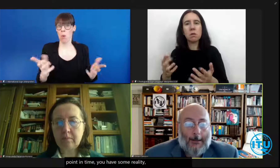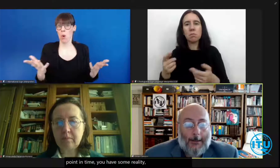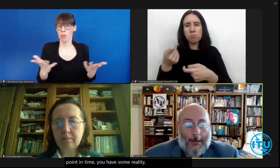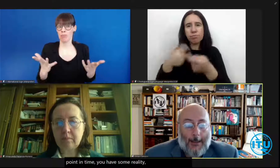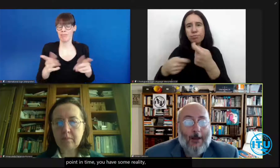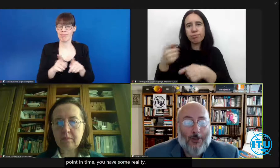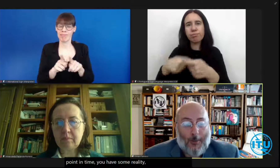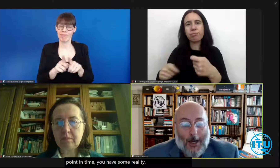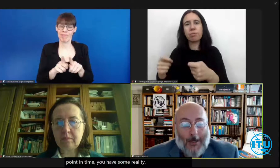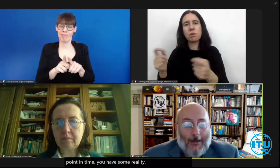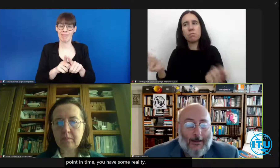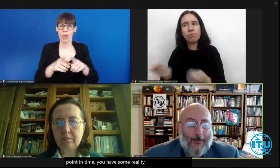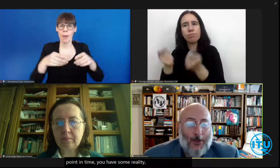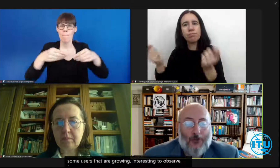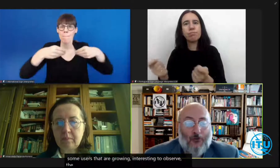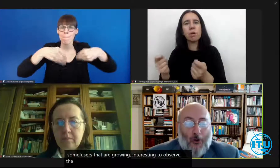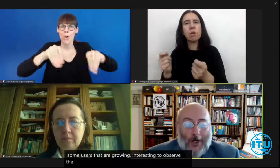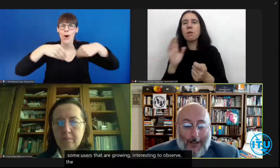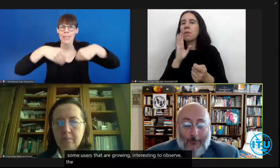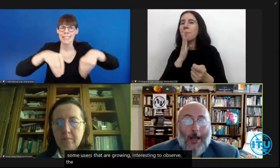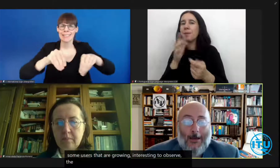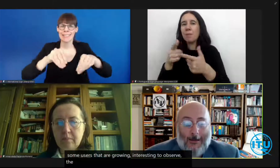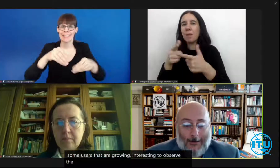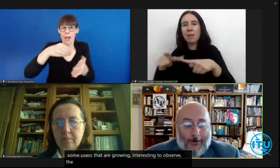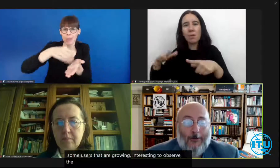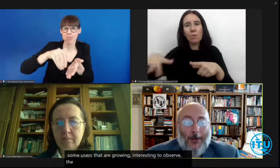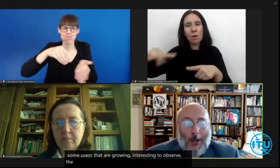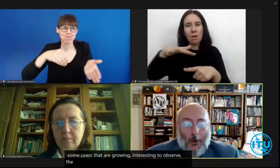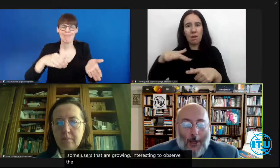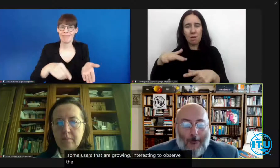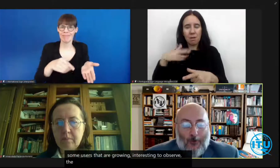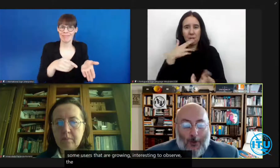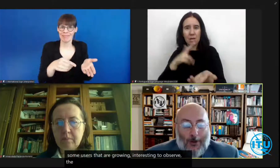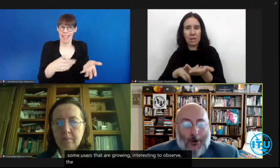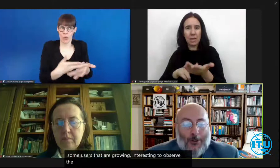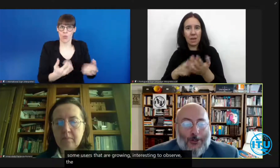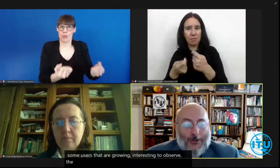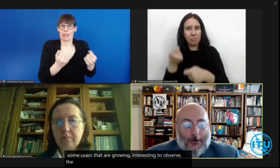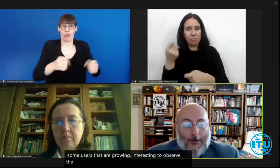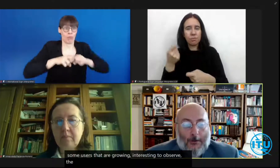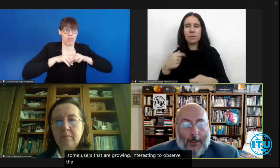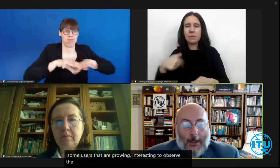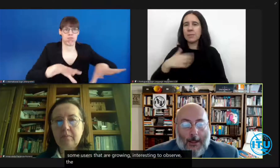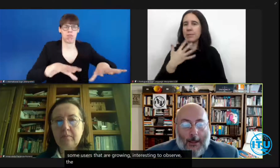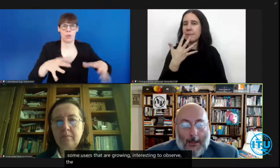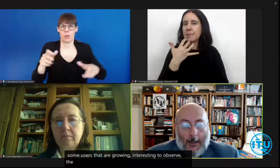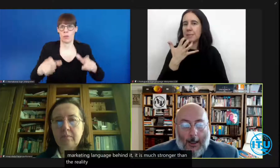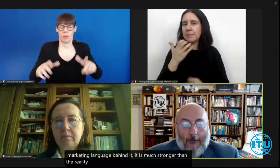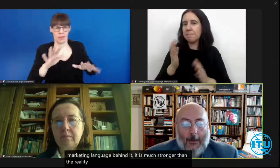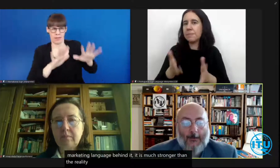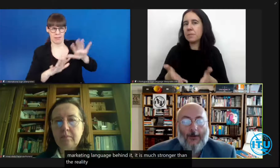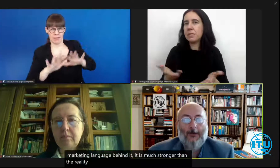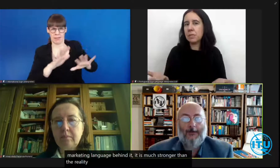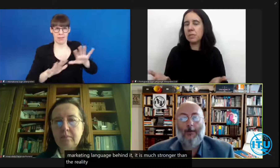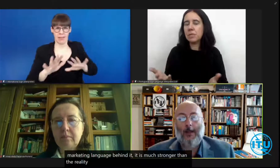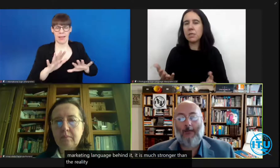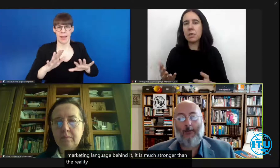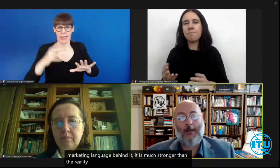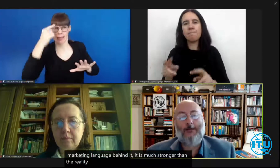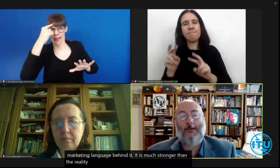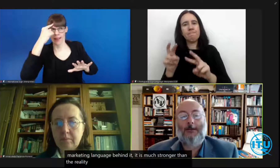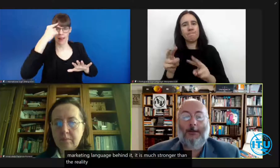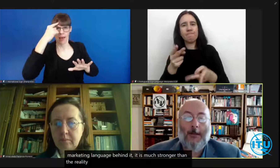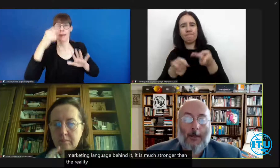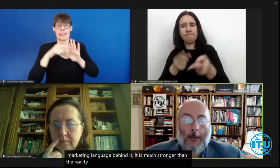marketing language behind it is much stronger than the reality. So we have to be cautious. So I think having standards and